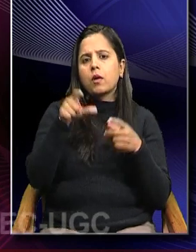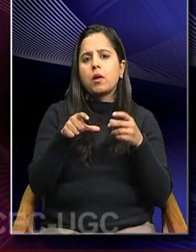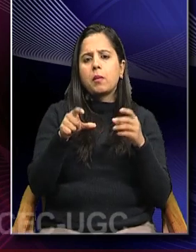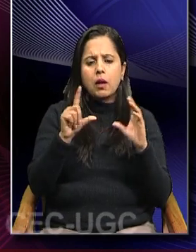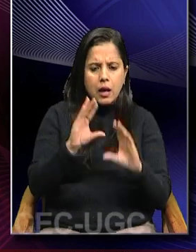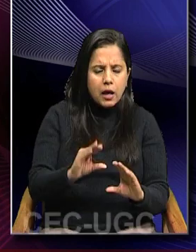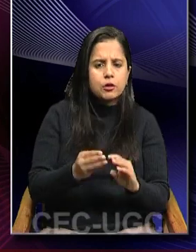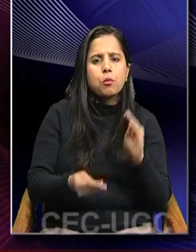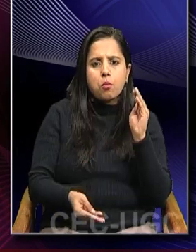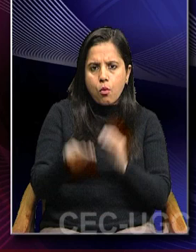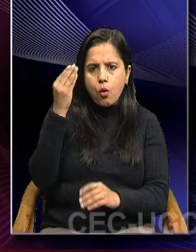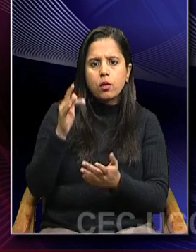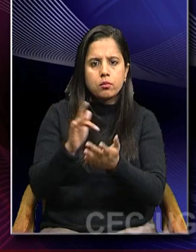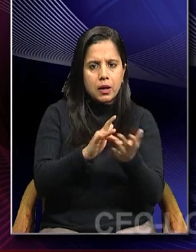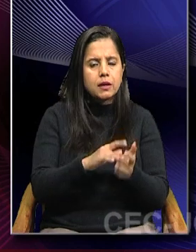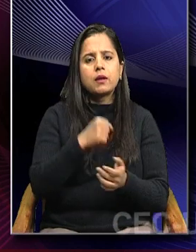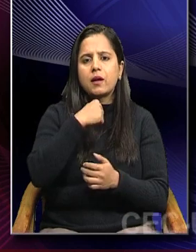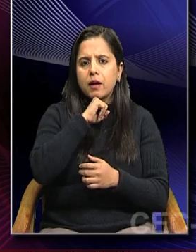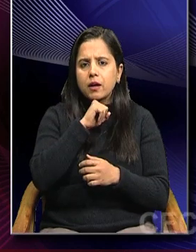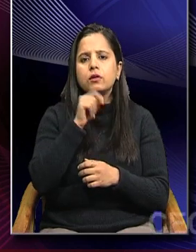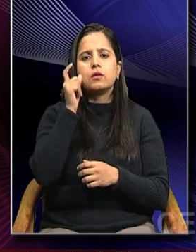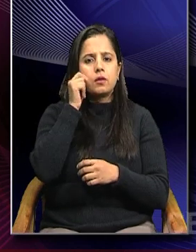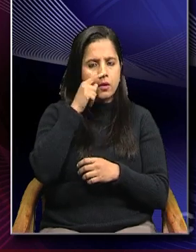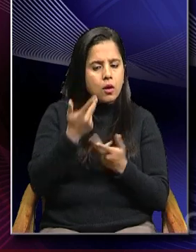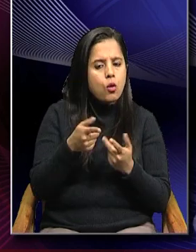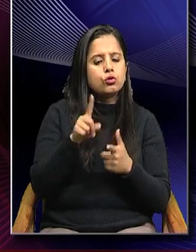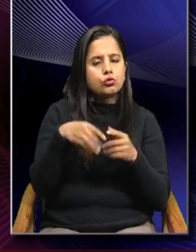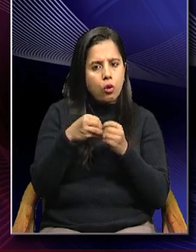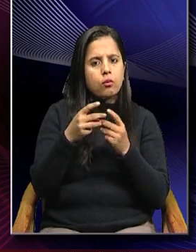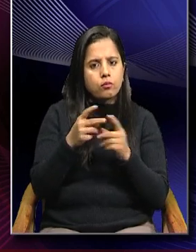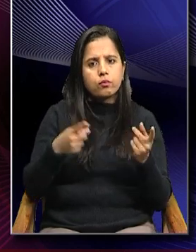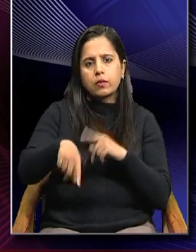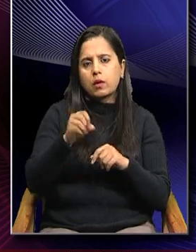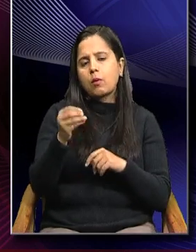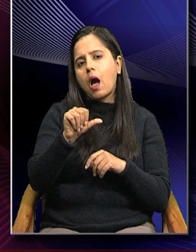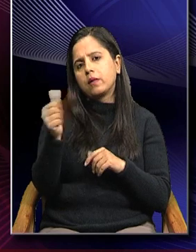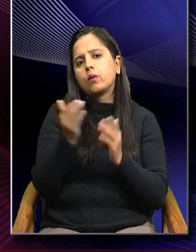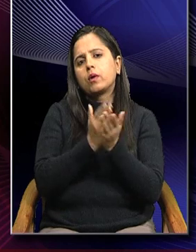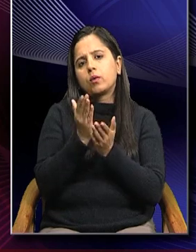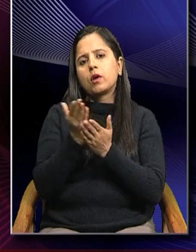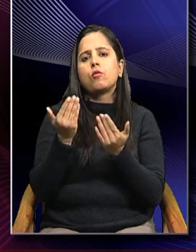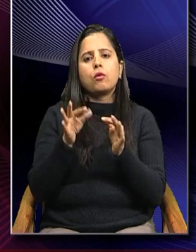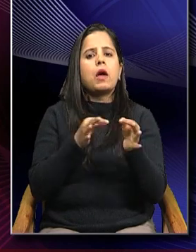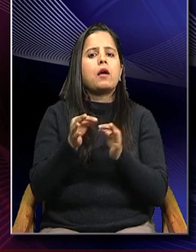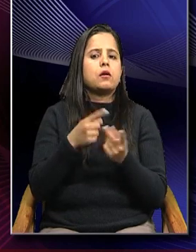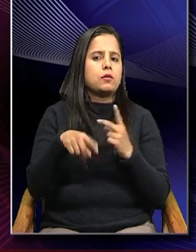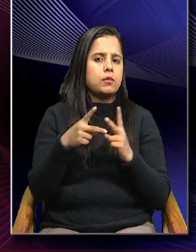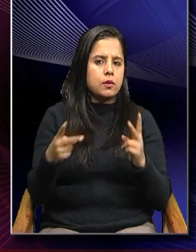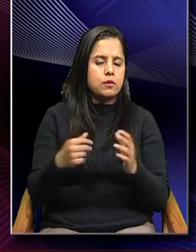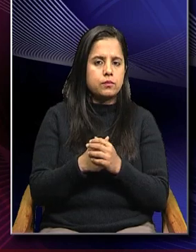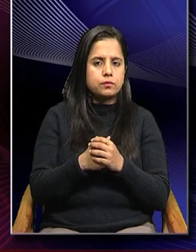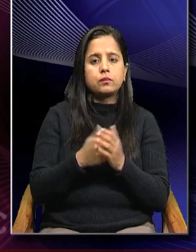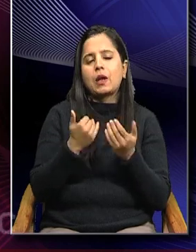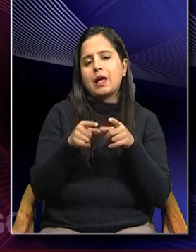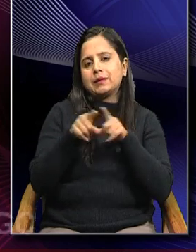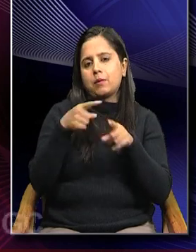population, location, age, gender, race, occupation, and there can be some other ways also to classify the demographic. Now,